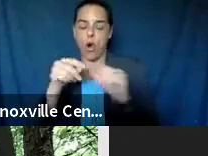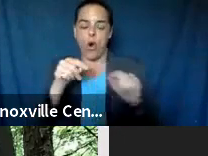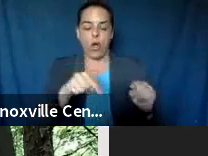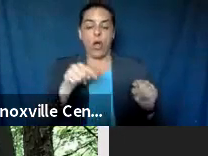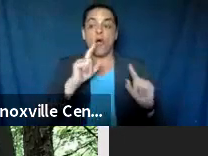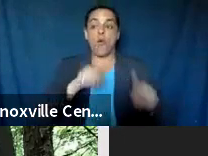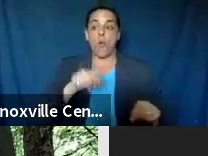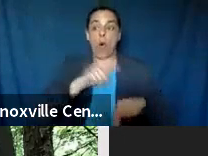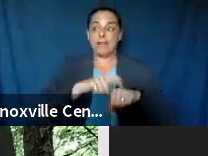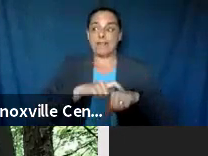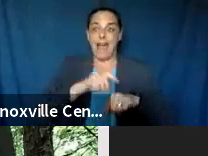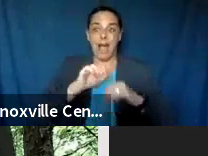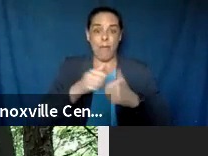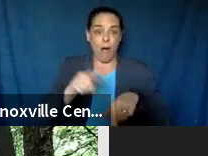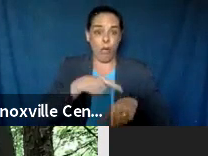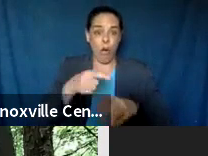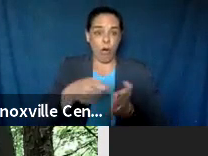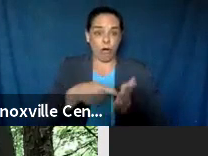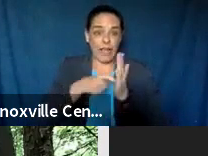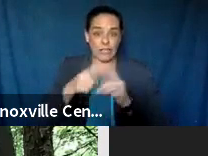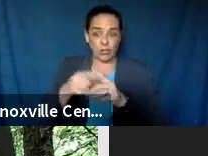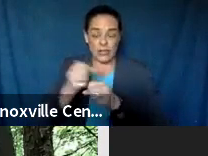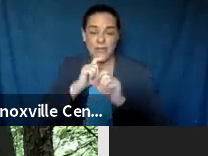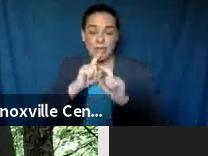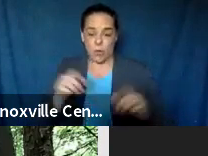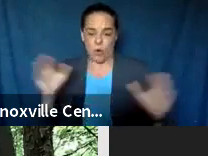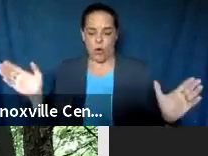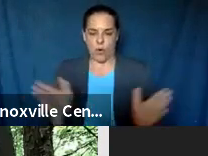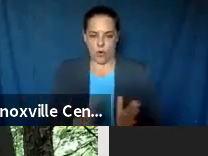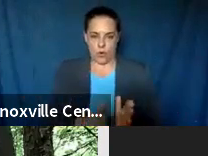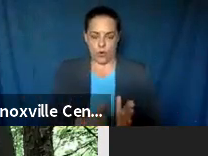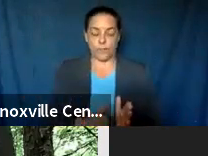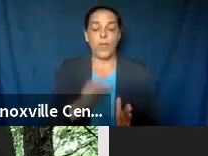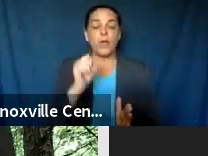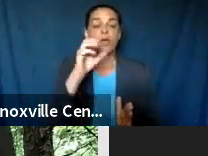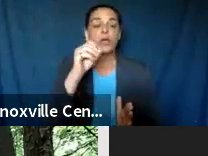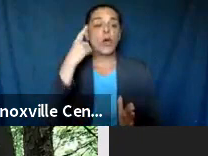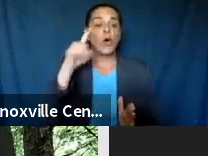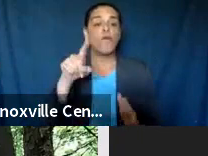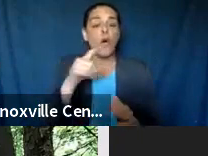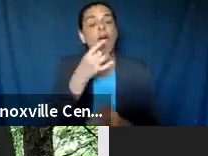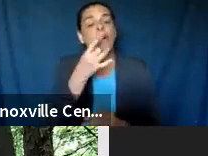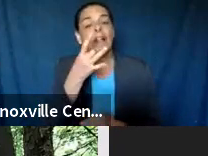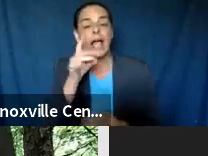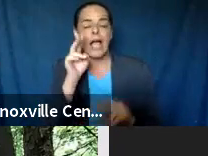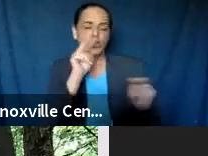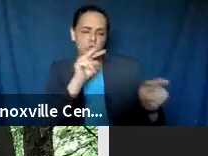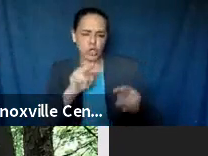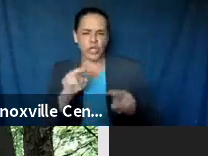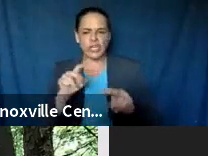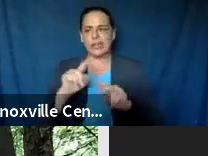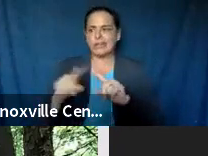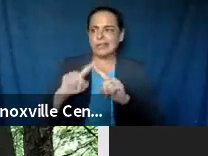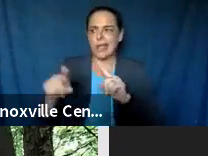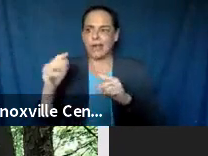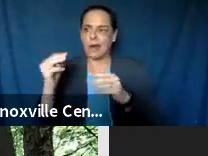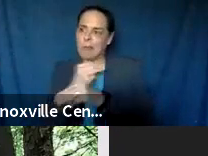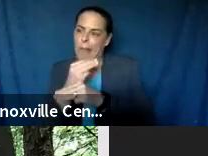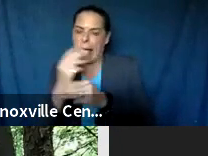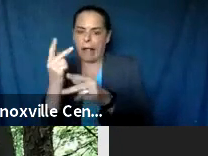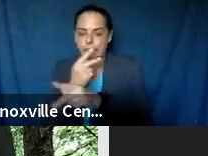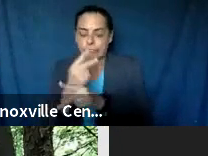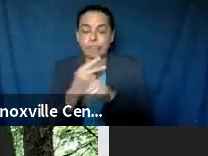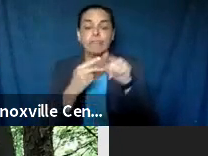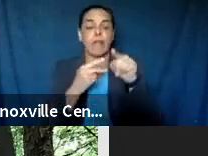decreasing. Based on the qualifications we mentioned for a shift in traffic light colors, looking at standard deviations, this benchmark meets